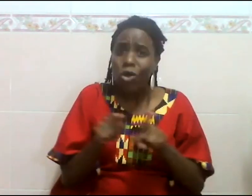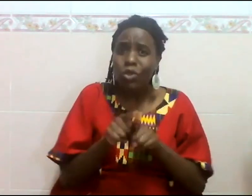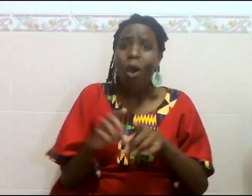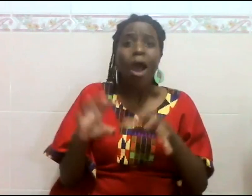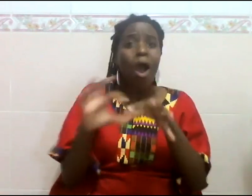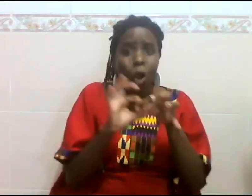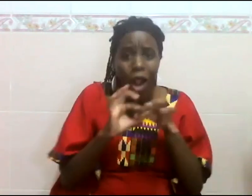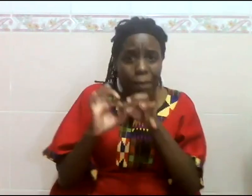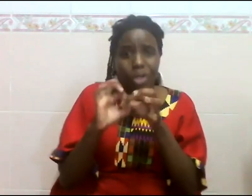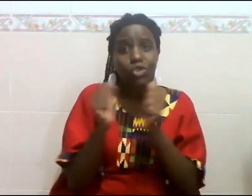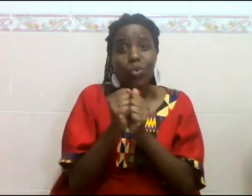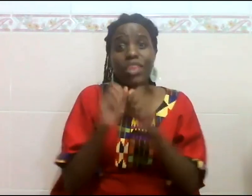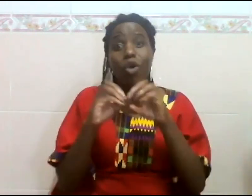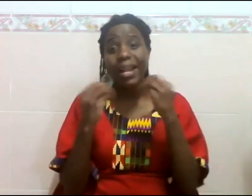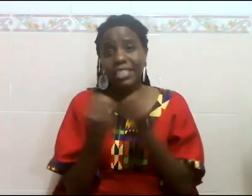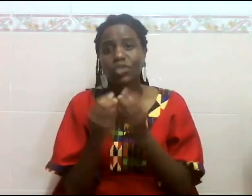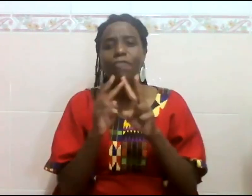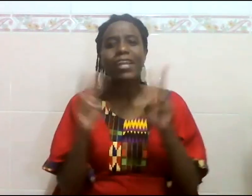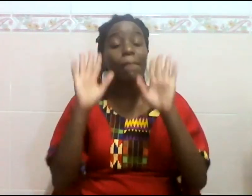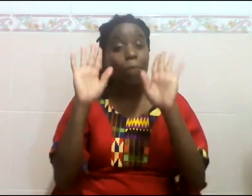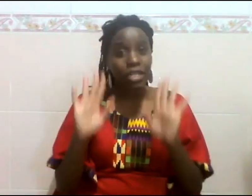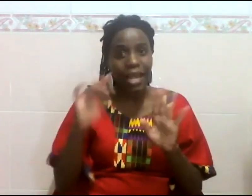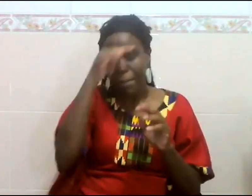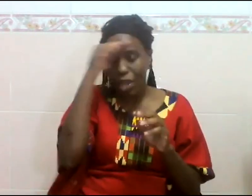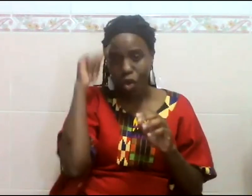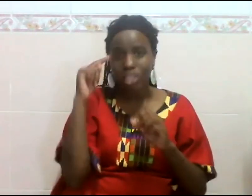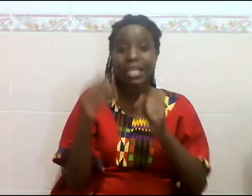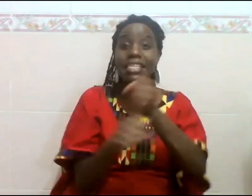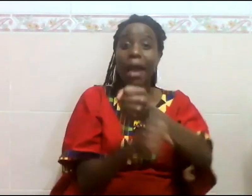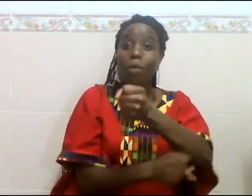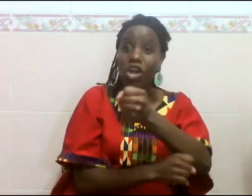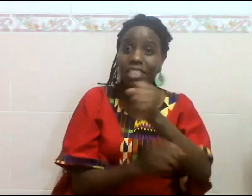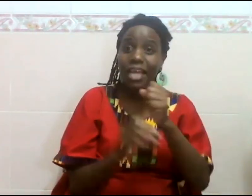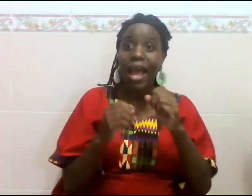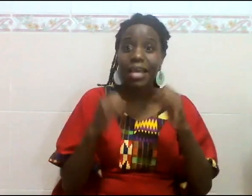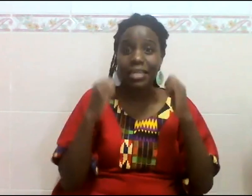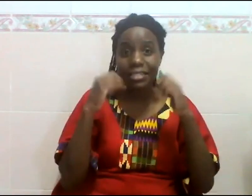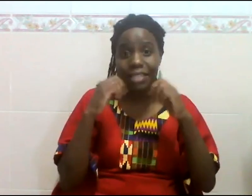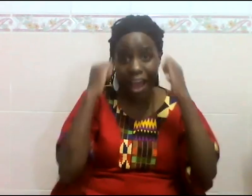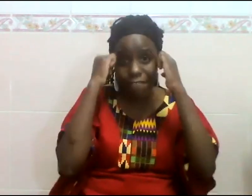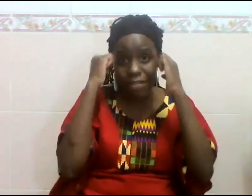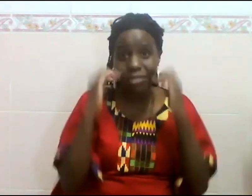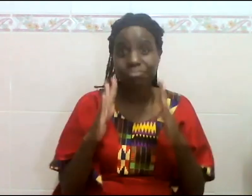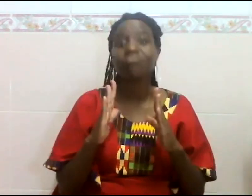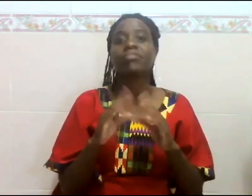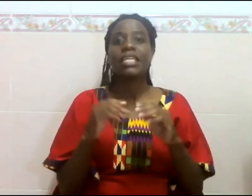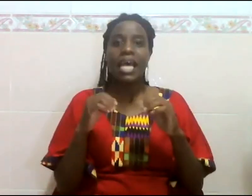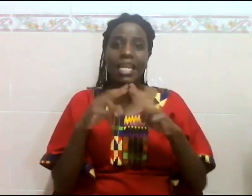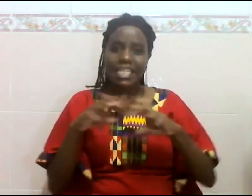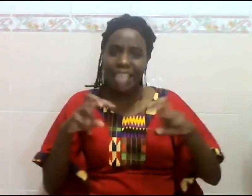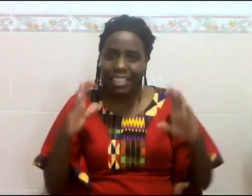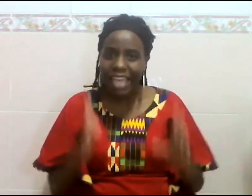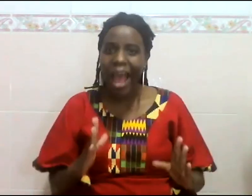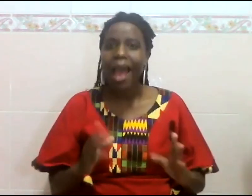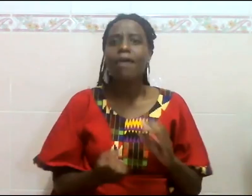us because it was all about supporting African researchers produce good quality outputs